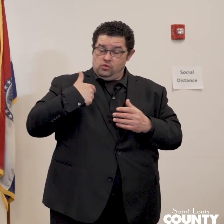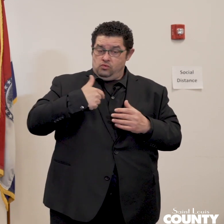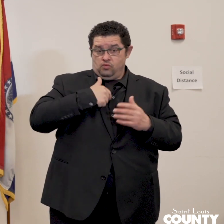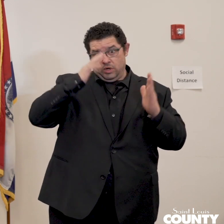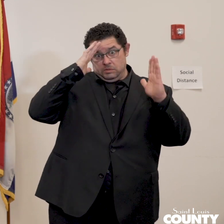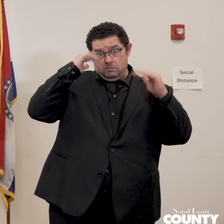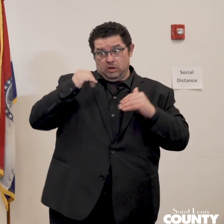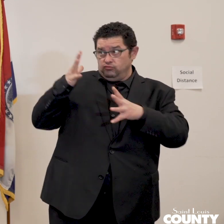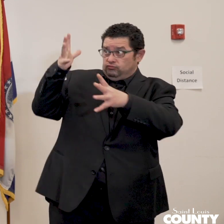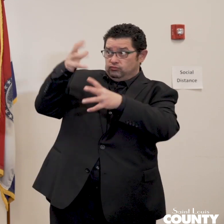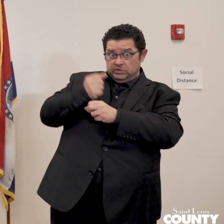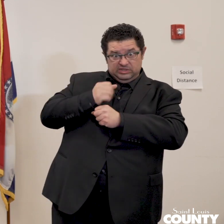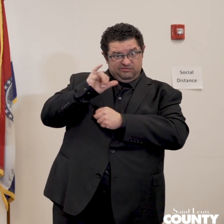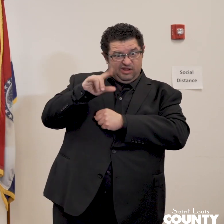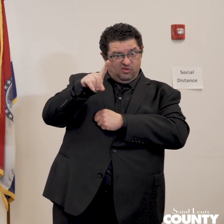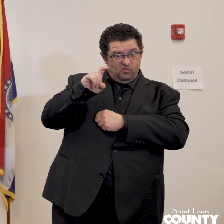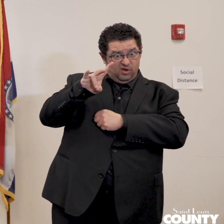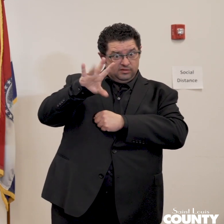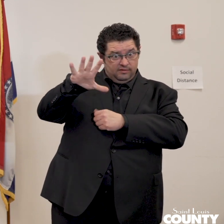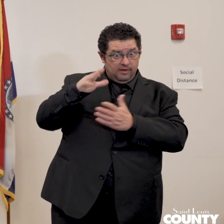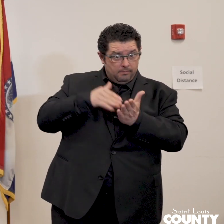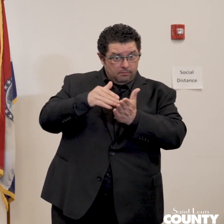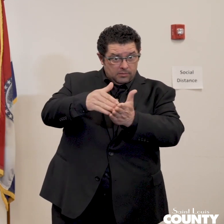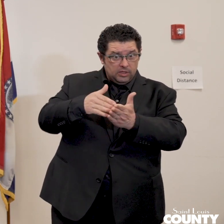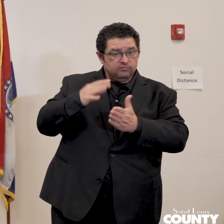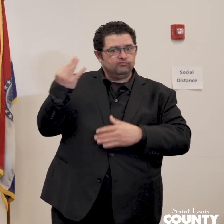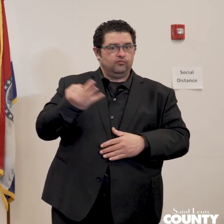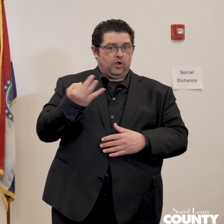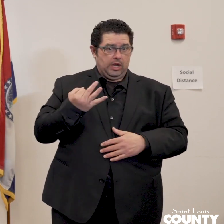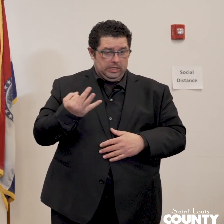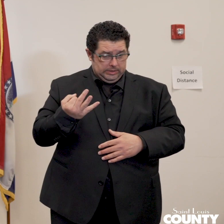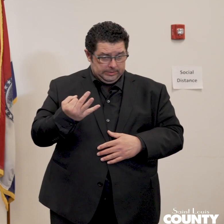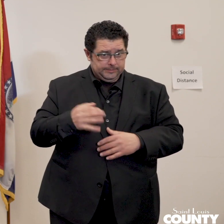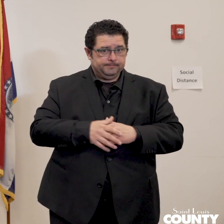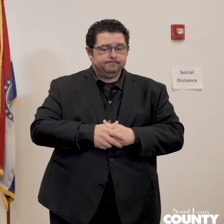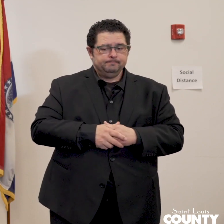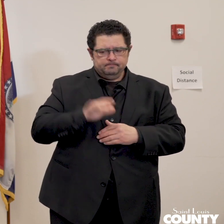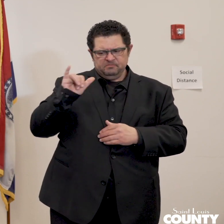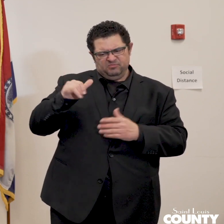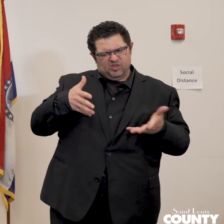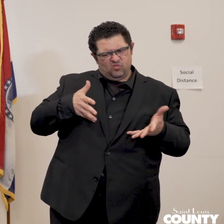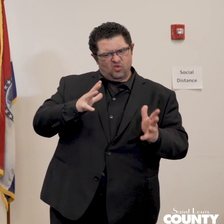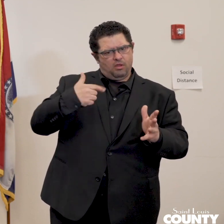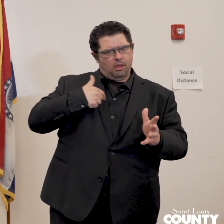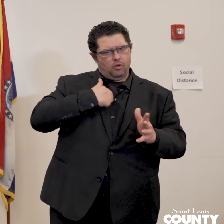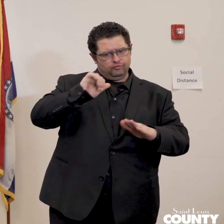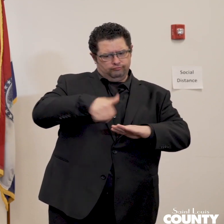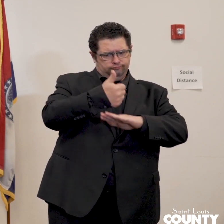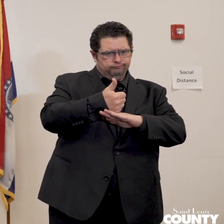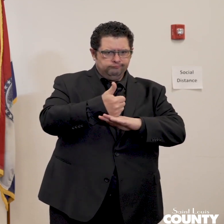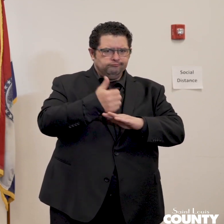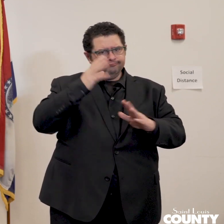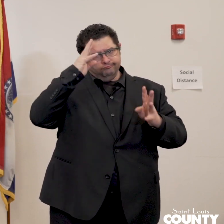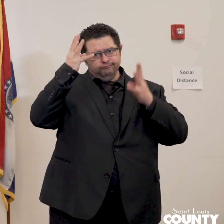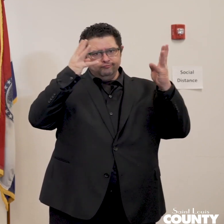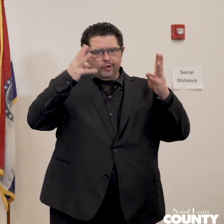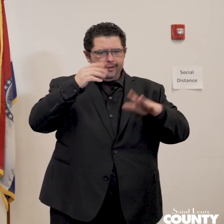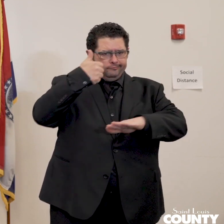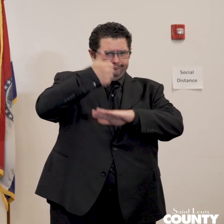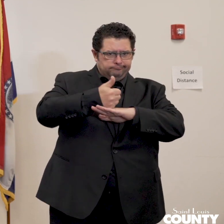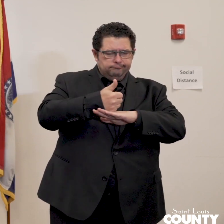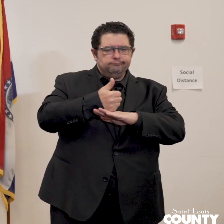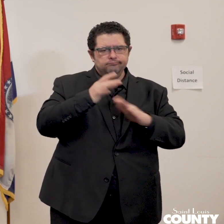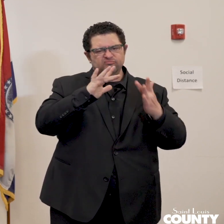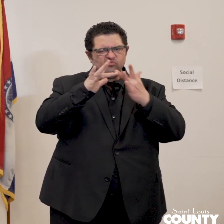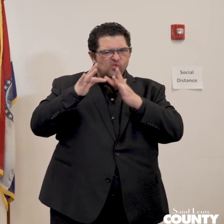Friday. The bill will also allow us to create a web portal for the public to keep tabs on all of this, as we